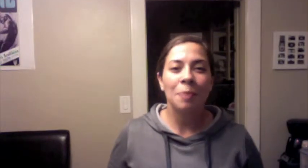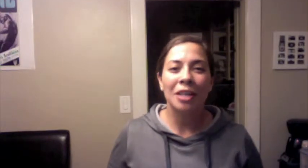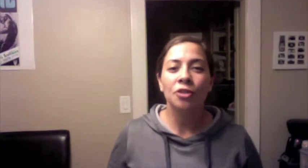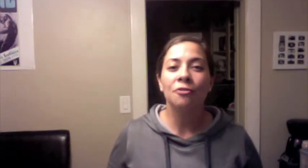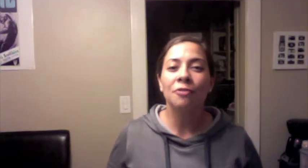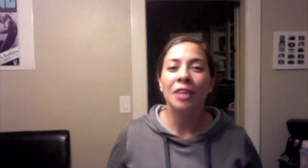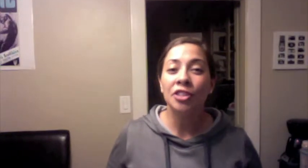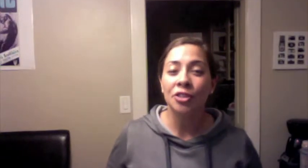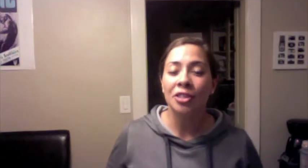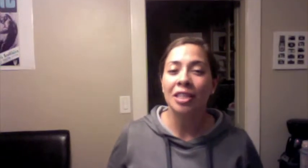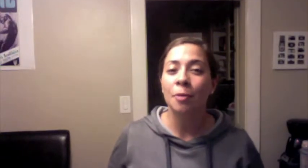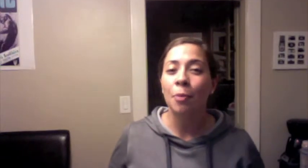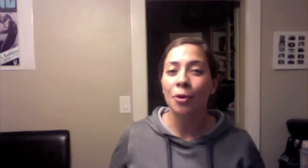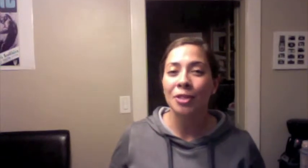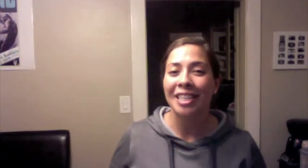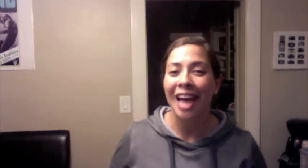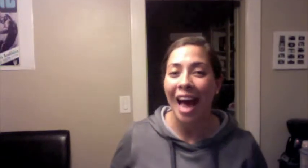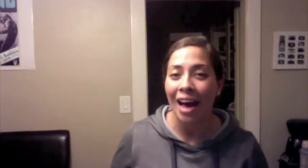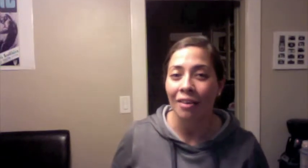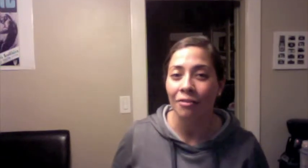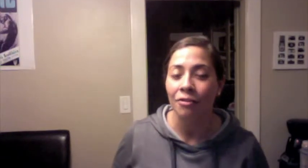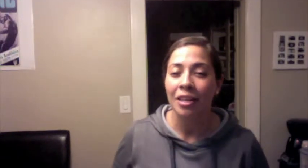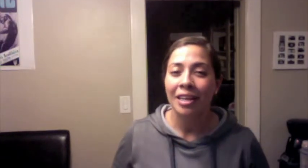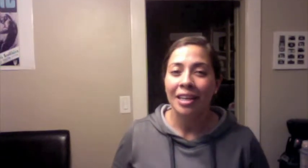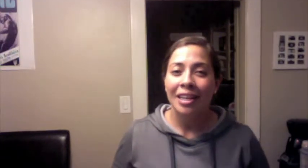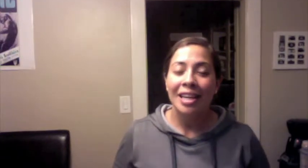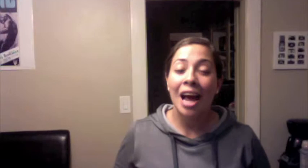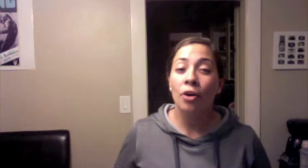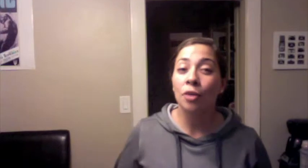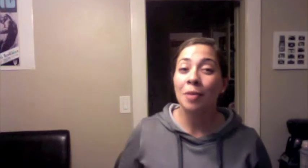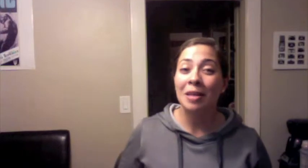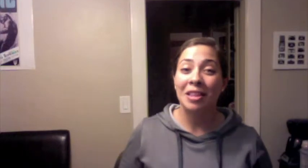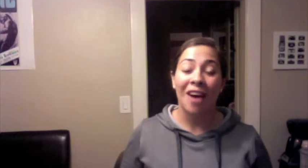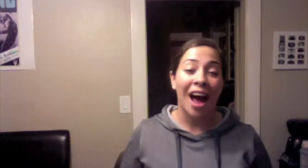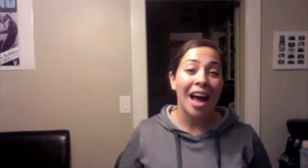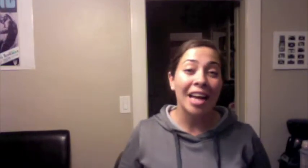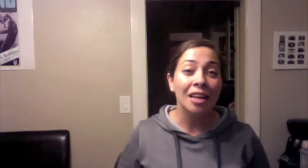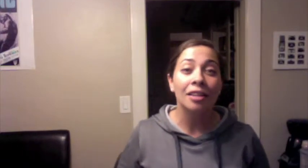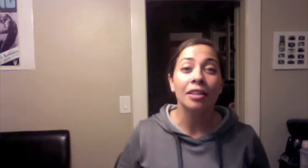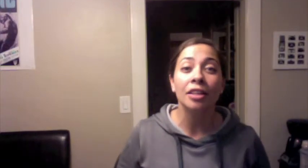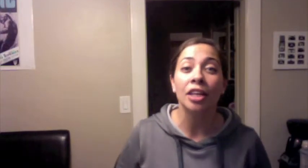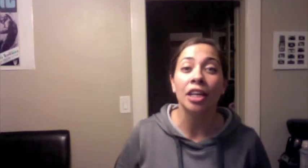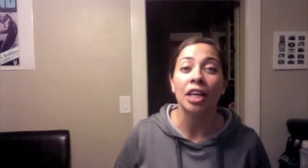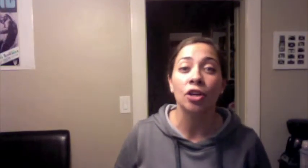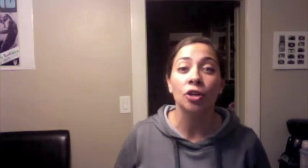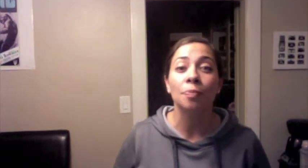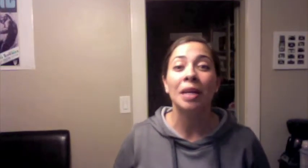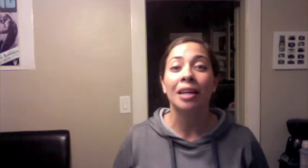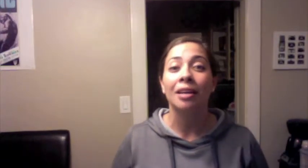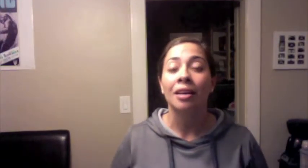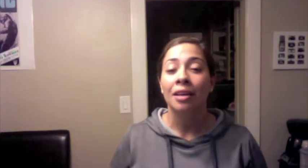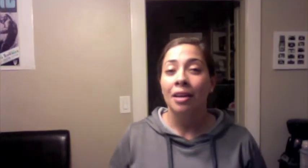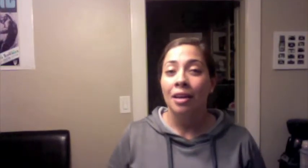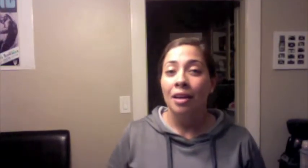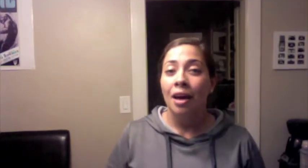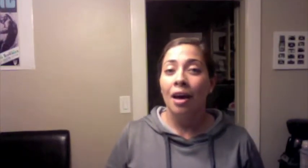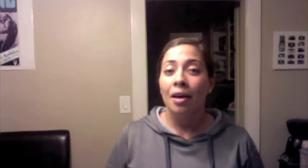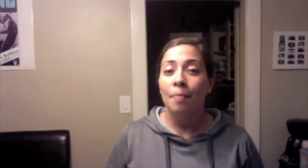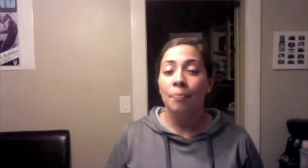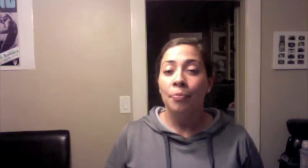special features does a person have? Now it could mean their eye color, it could mean